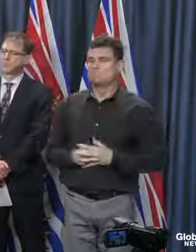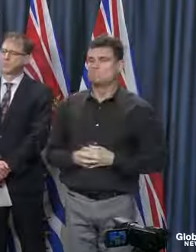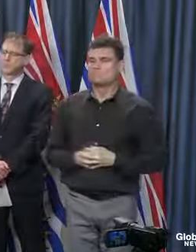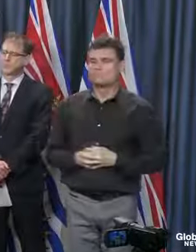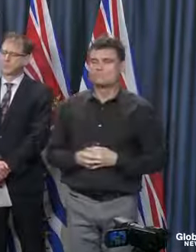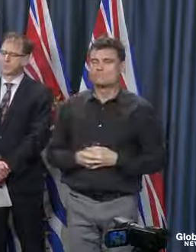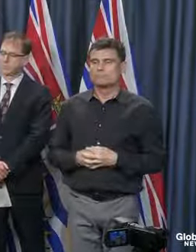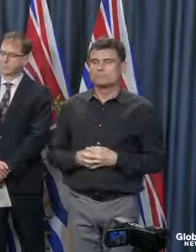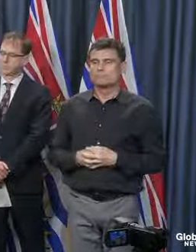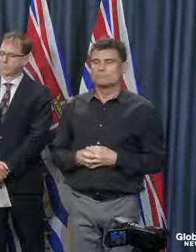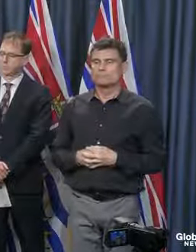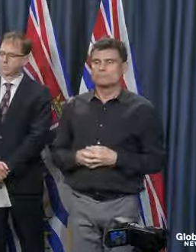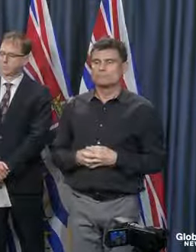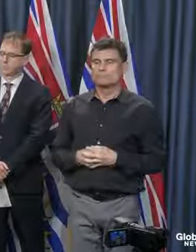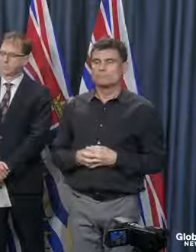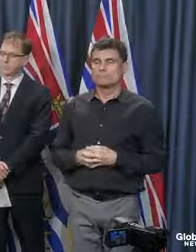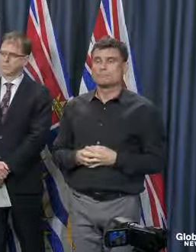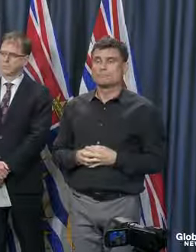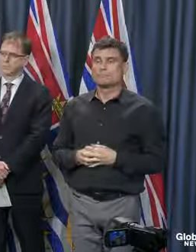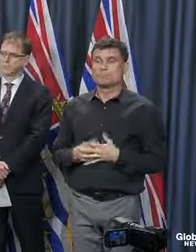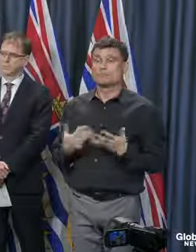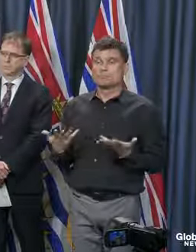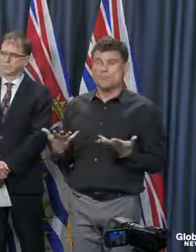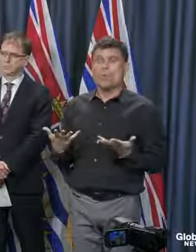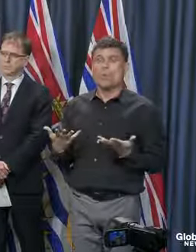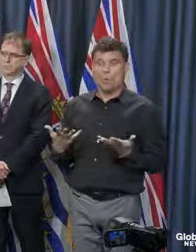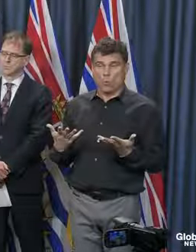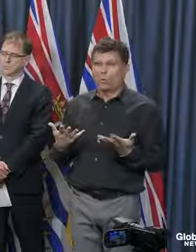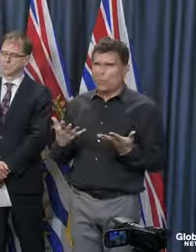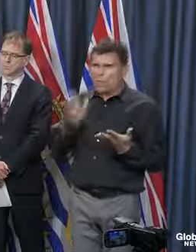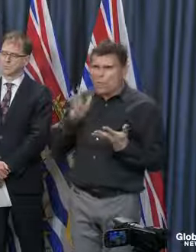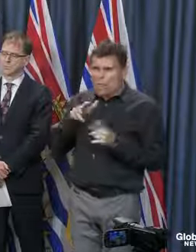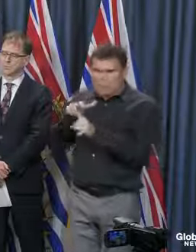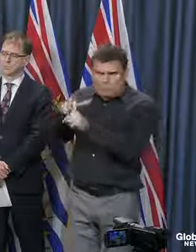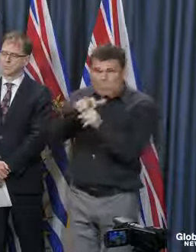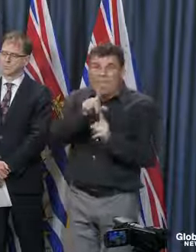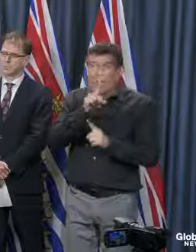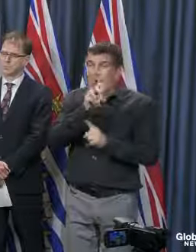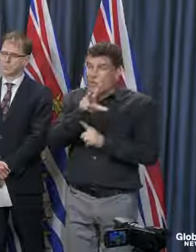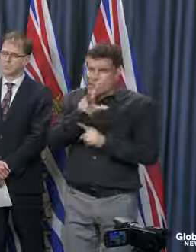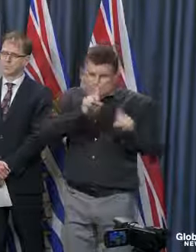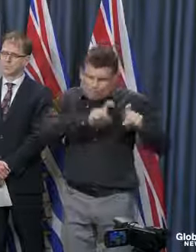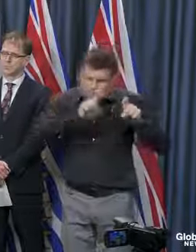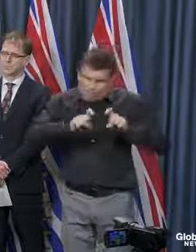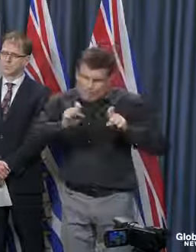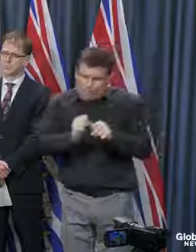the testing to be able to consider them as fully recovered as well.